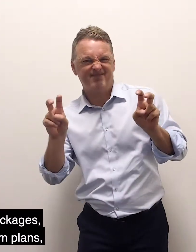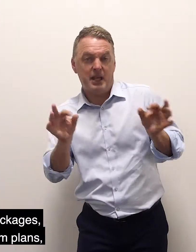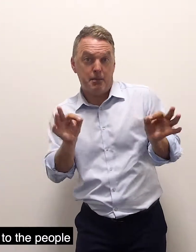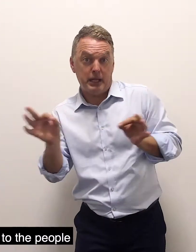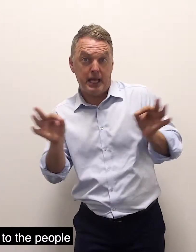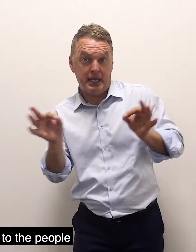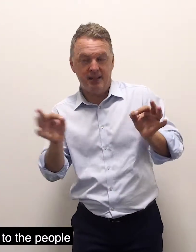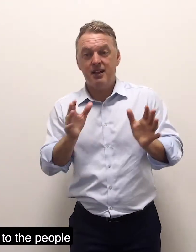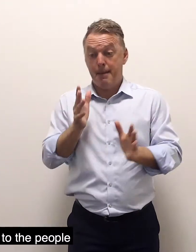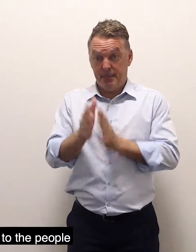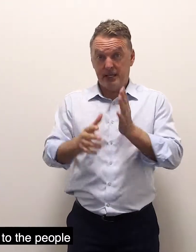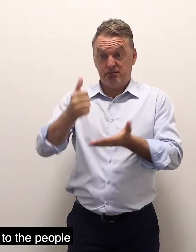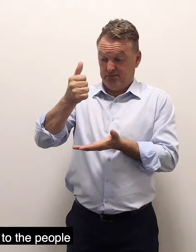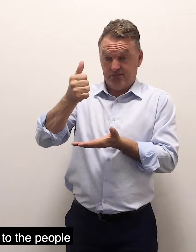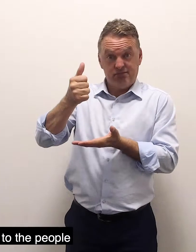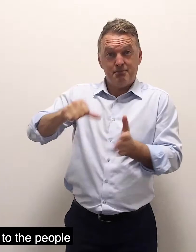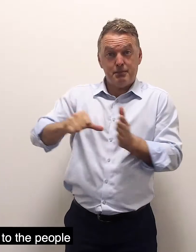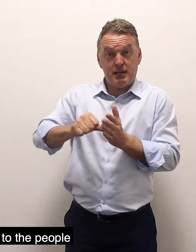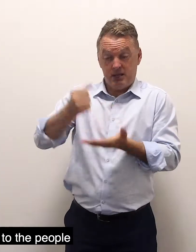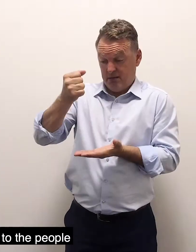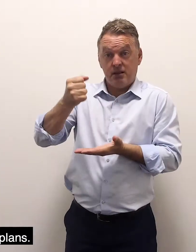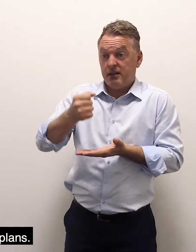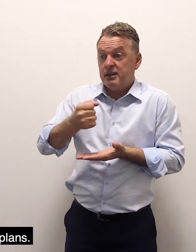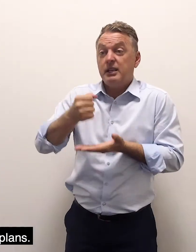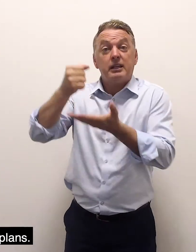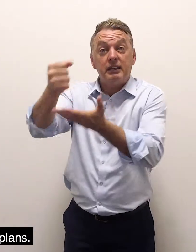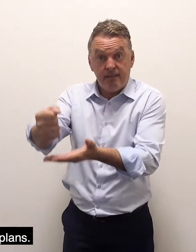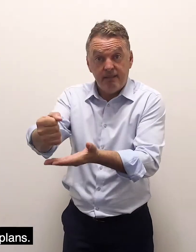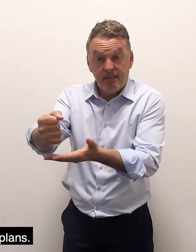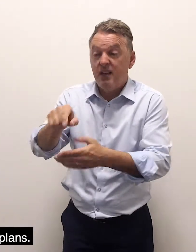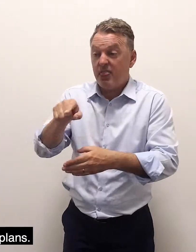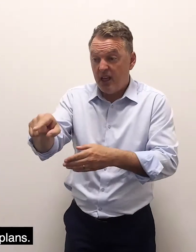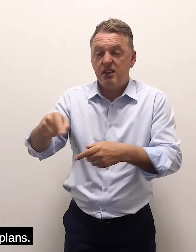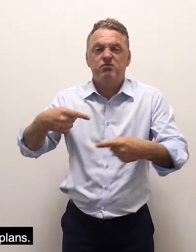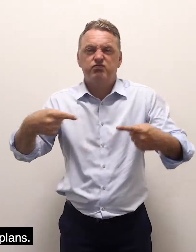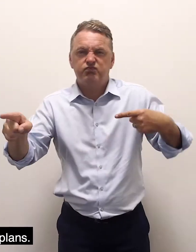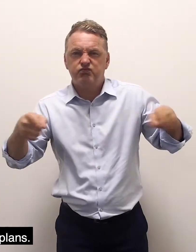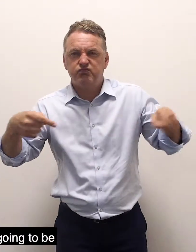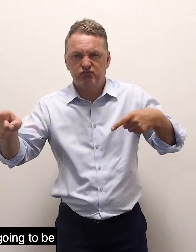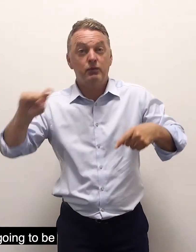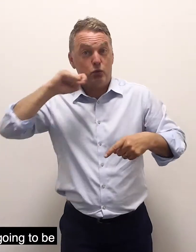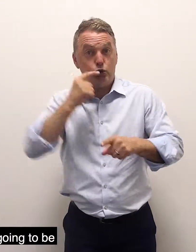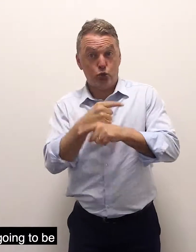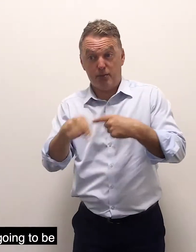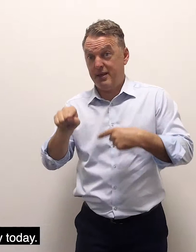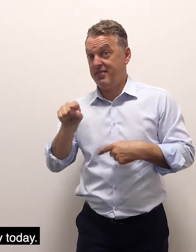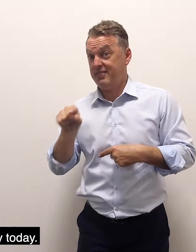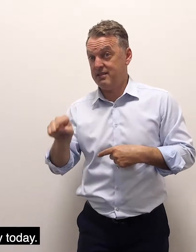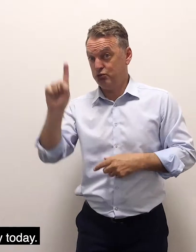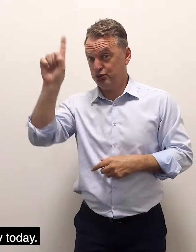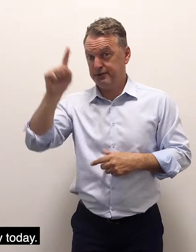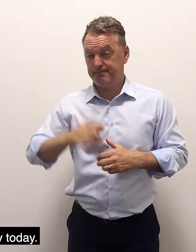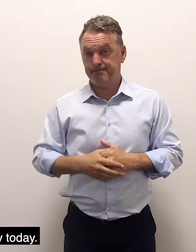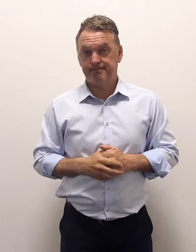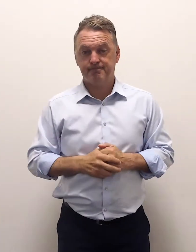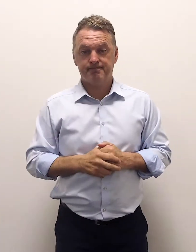call them plans, but it's the money directly to the people that get the NDIS plans. And that's what we're going to be talking